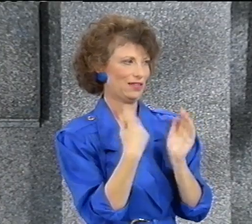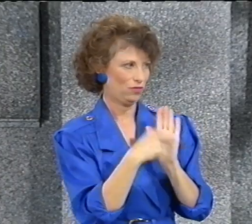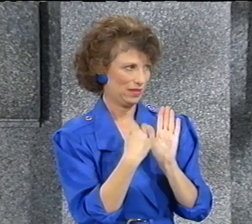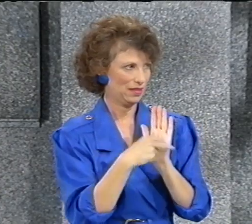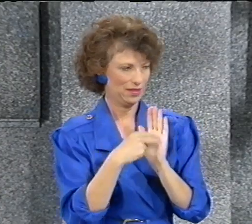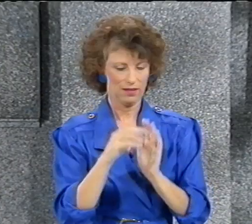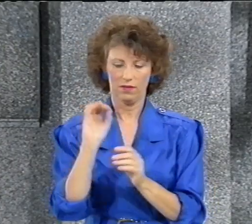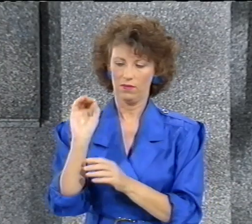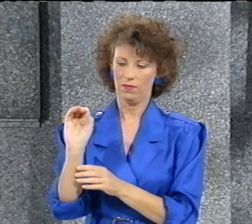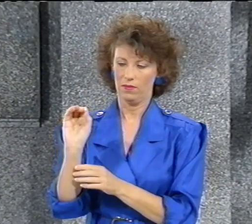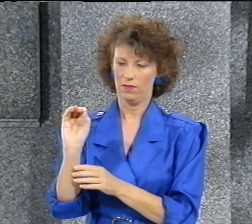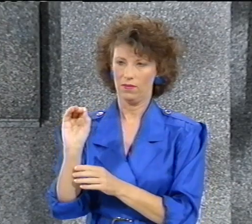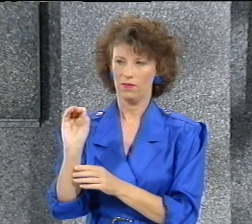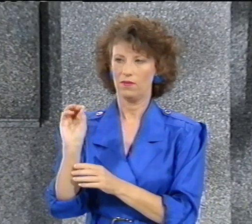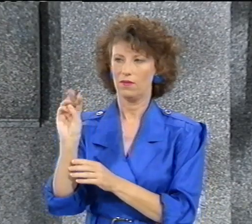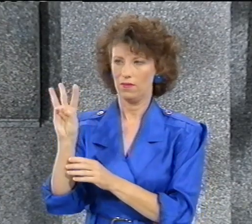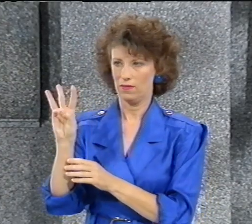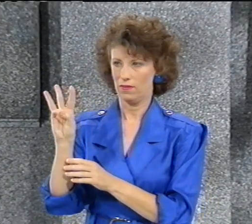It's much easier to read an O that way.